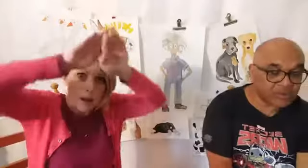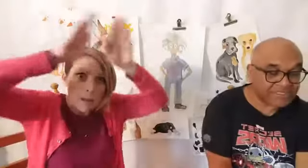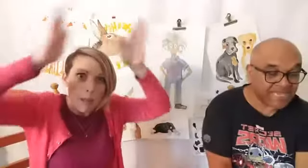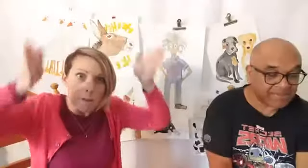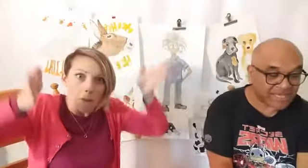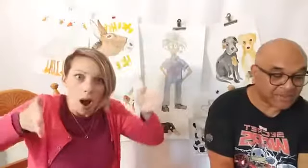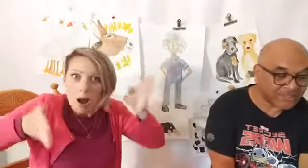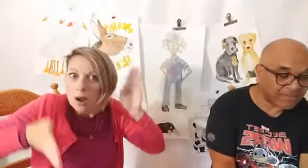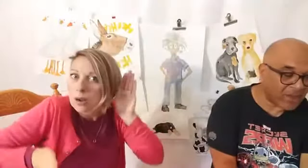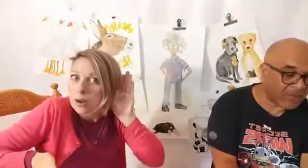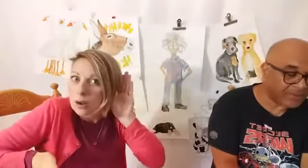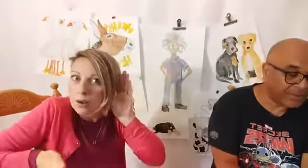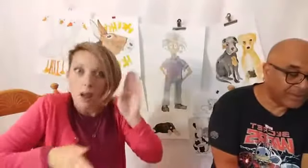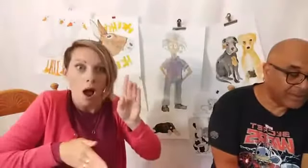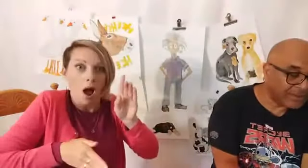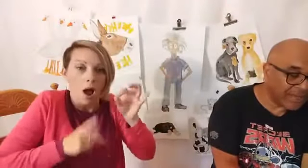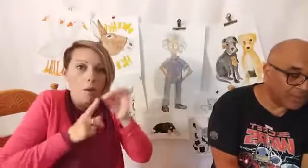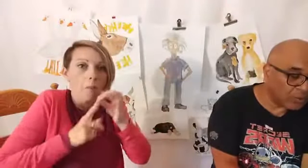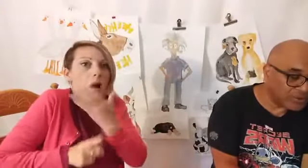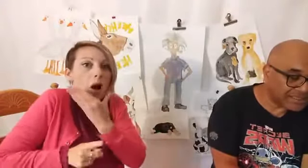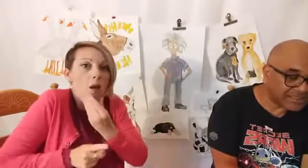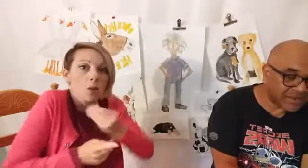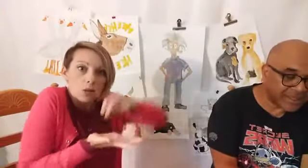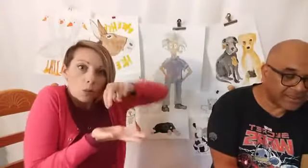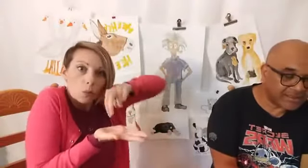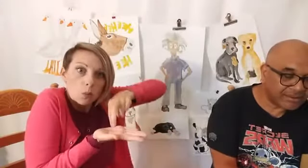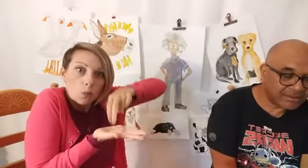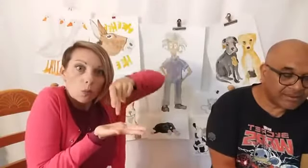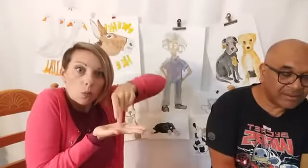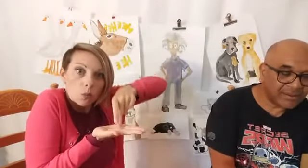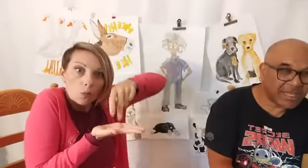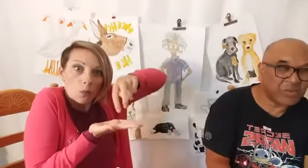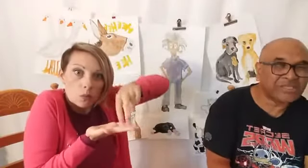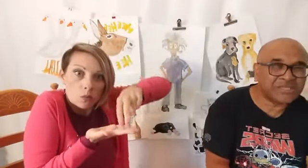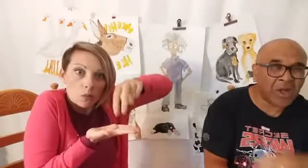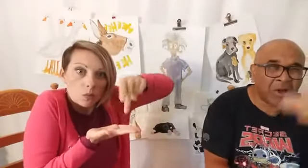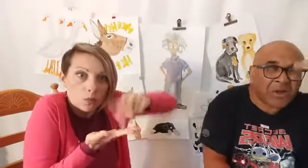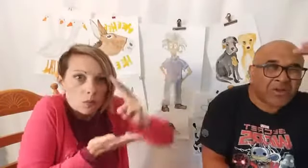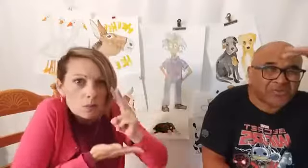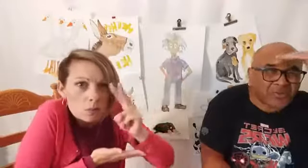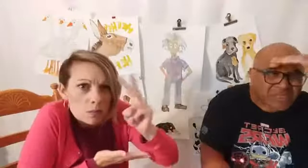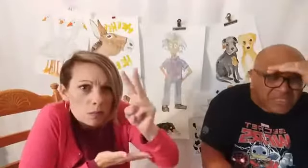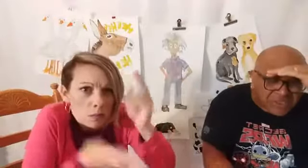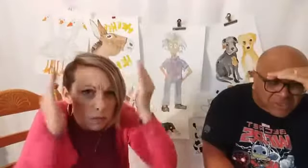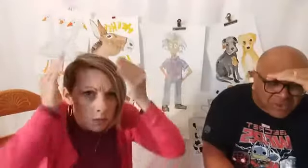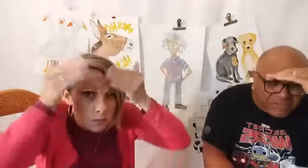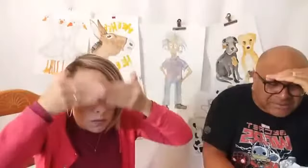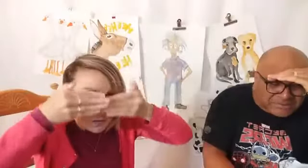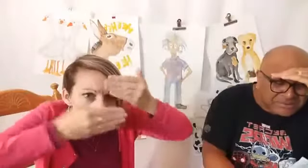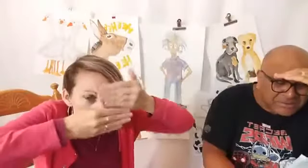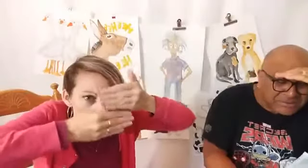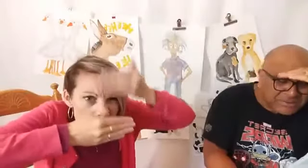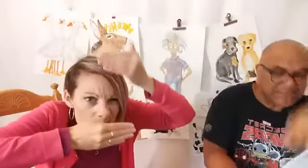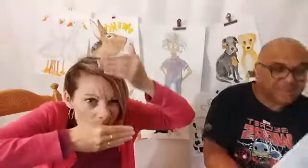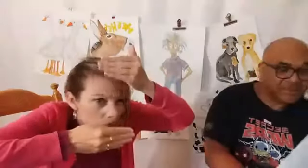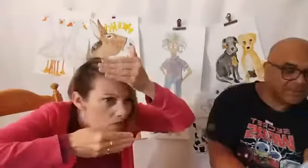Pyweasel tiptoed to the barn and looked inside. It was dark after all the sunshine.